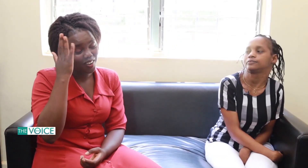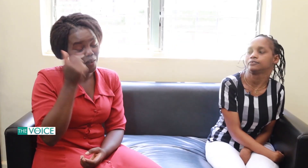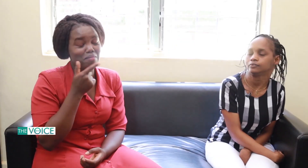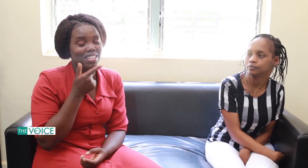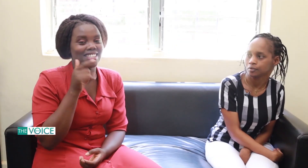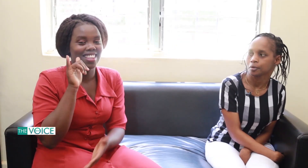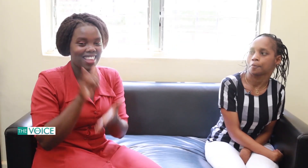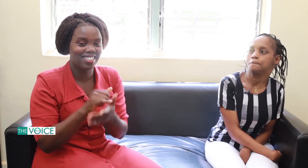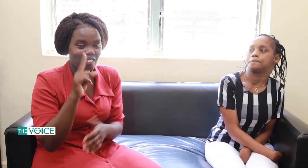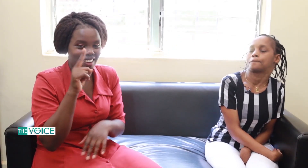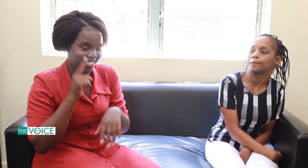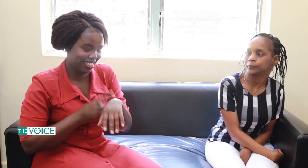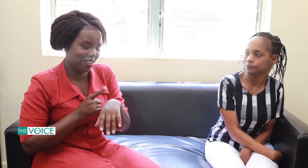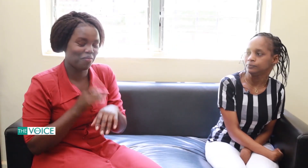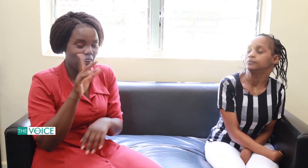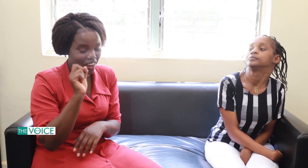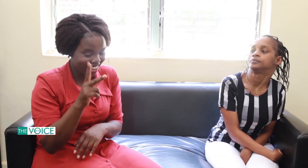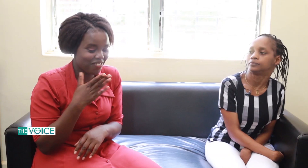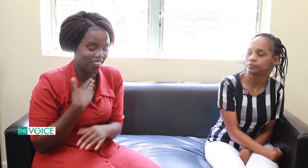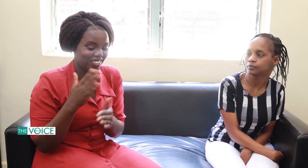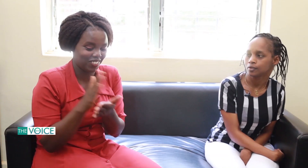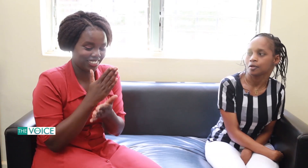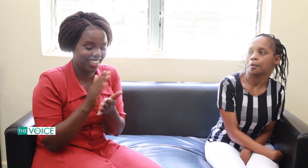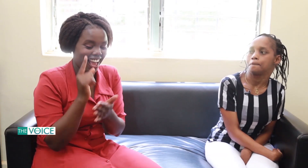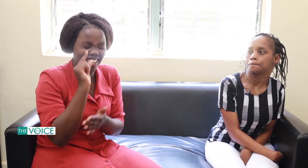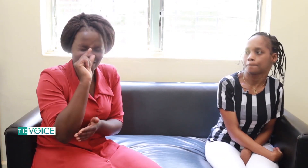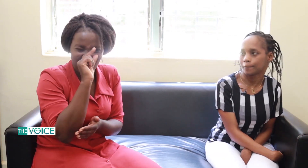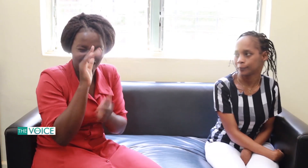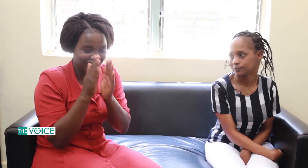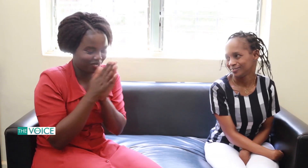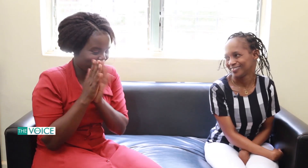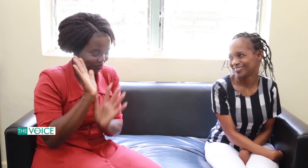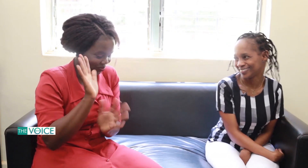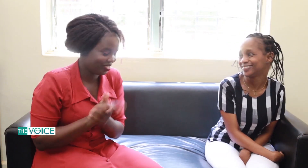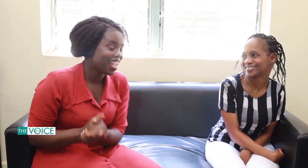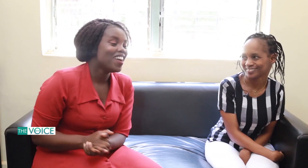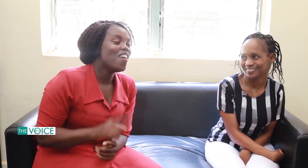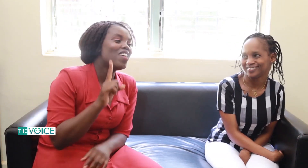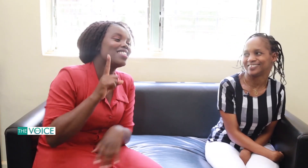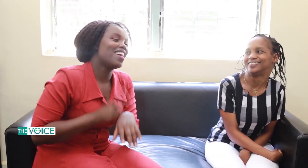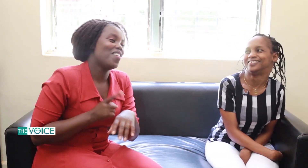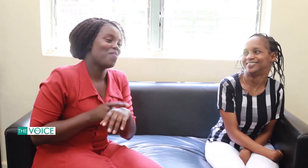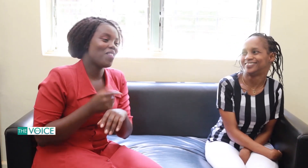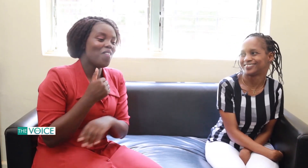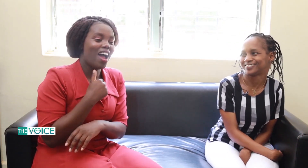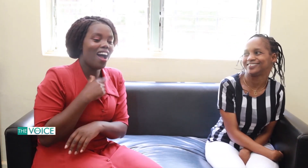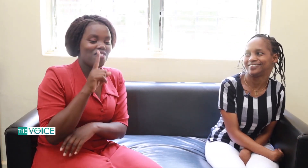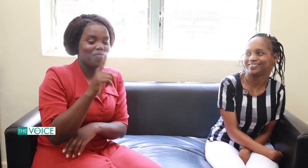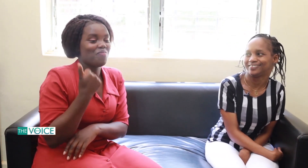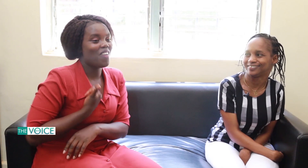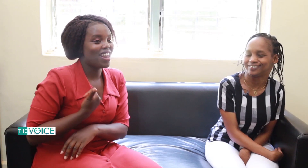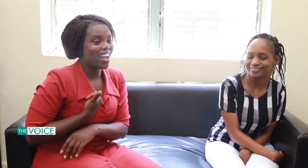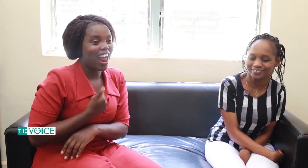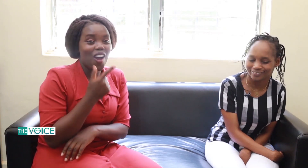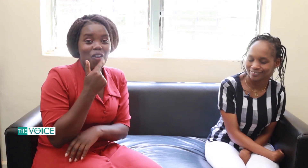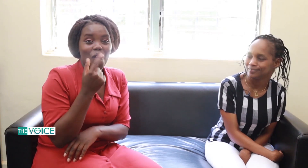You know, the reason why I'm saying that, one time, I want to share a very short story. One